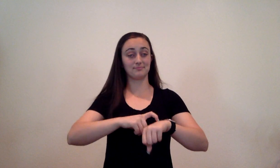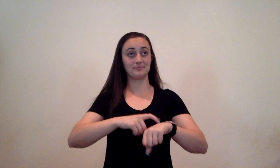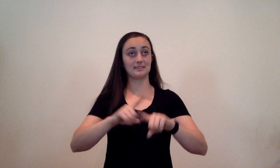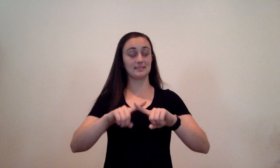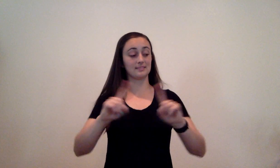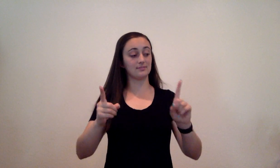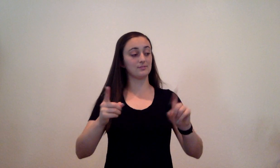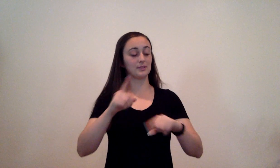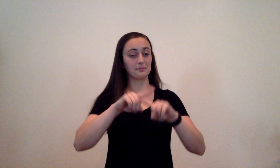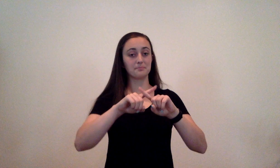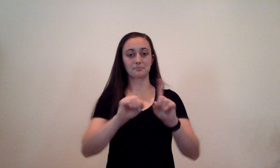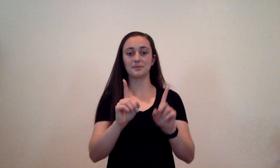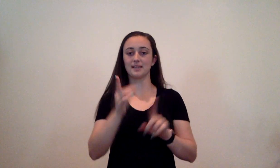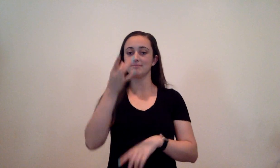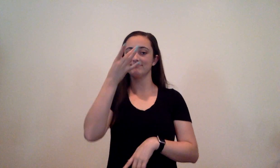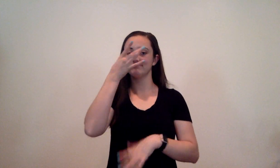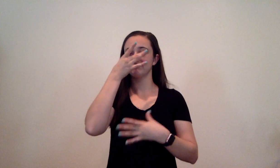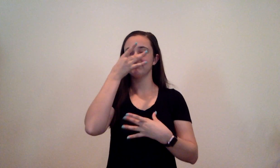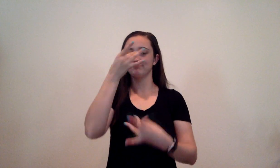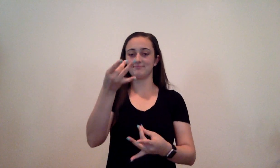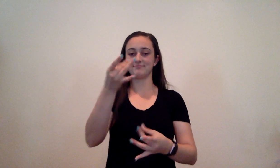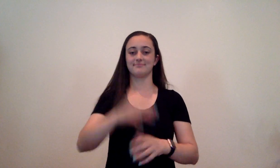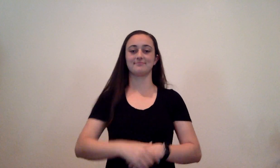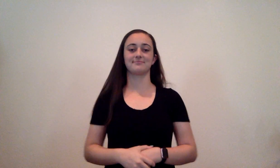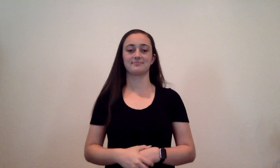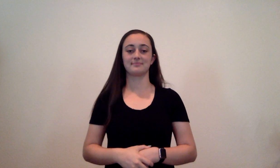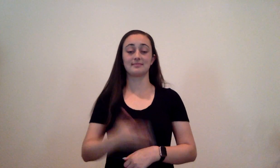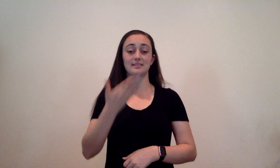they? Thanks for watching this video, and we hope to see you next time.